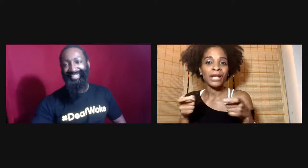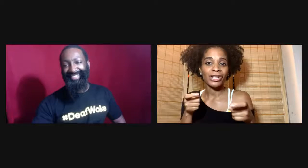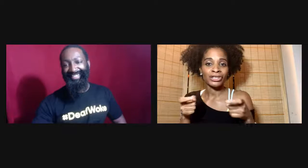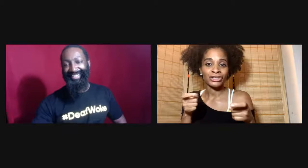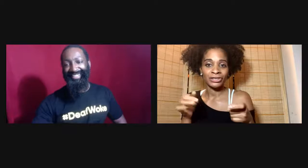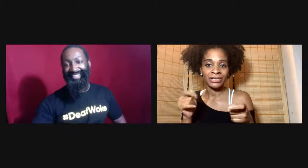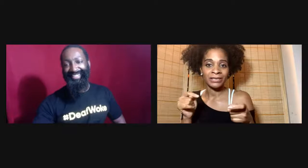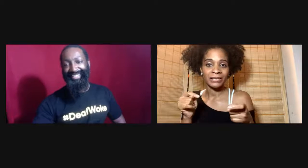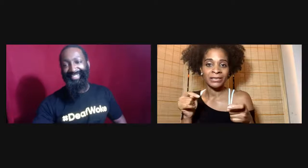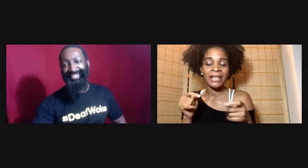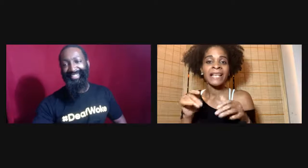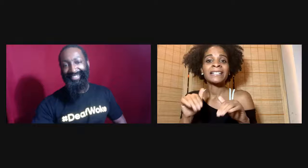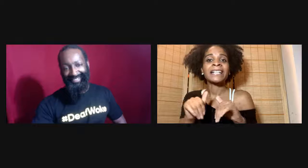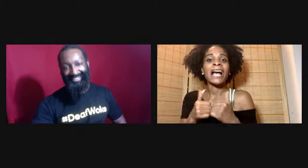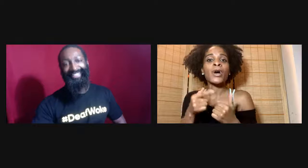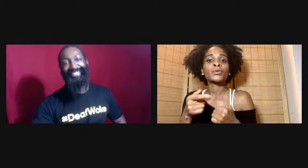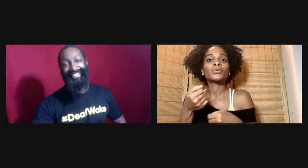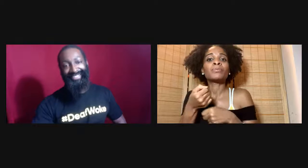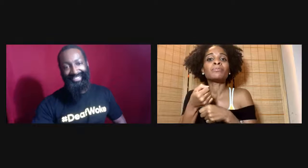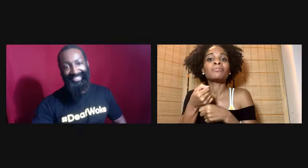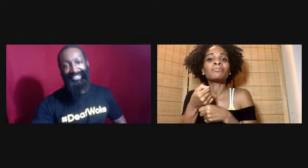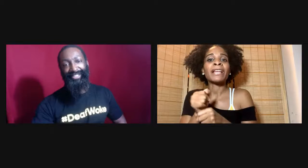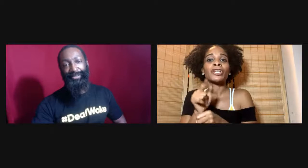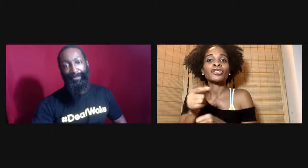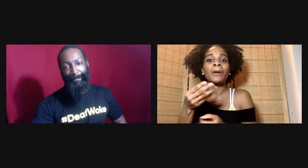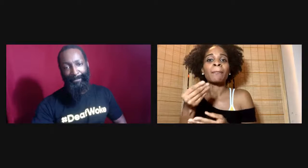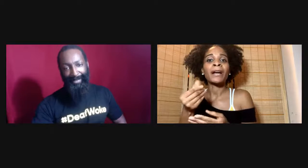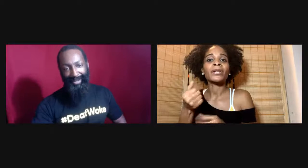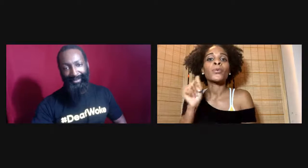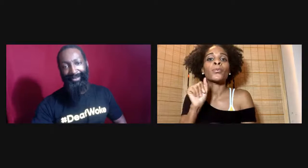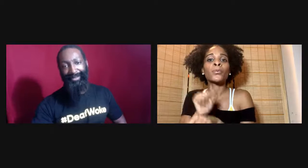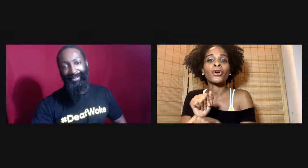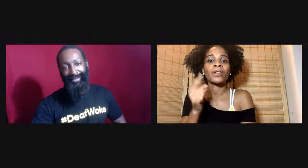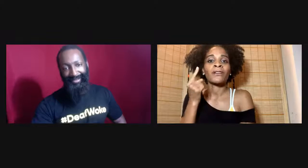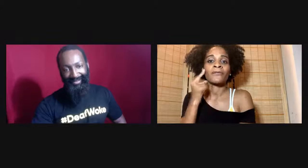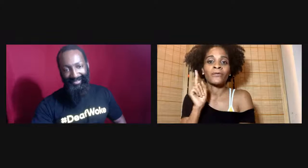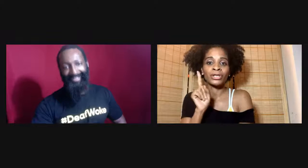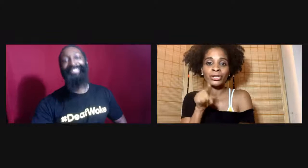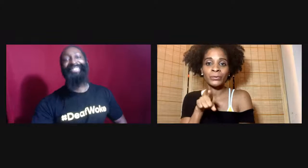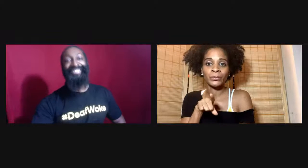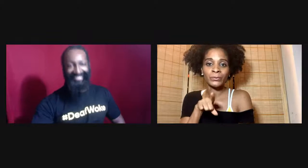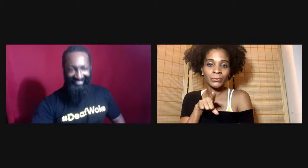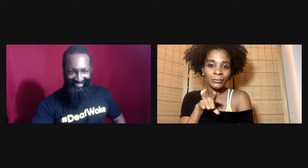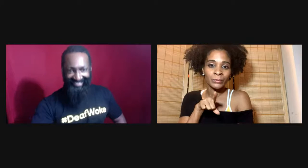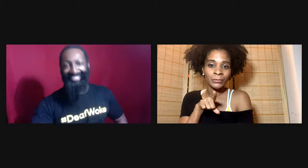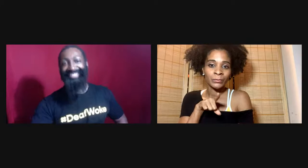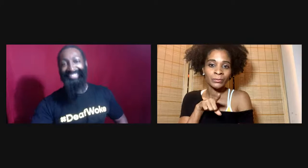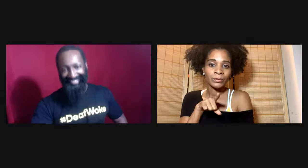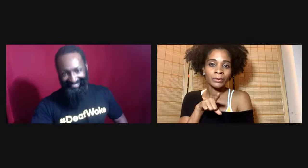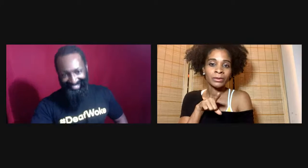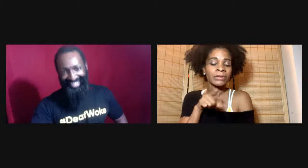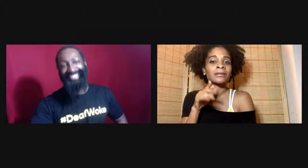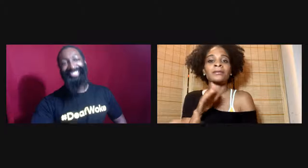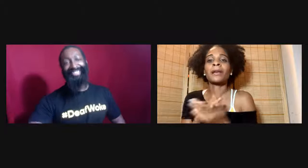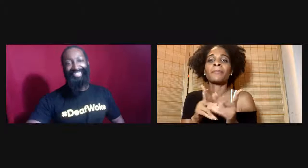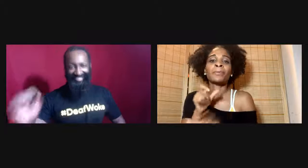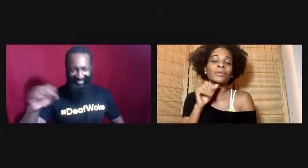And that's because people don't know how to manage it. You don't know how to make your money work for you.